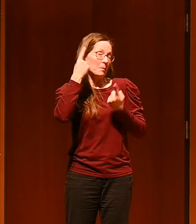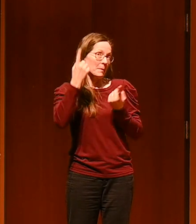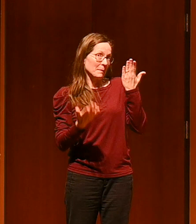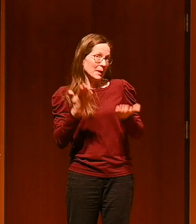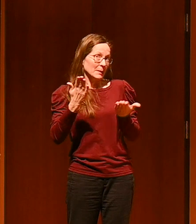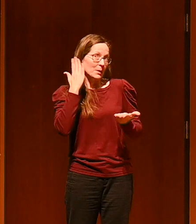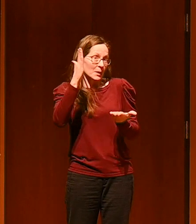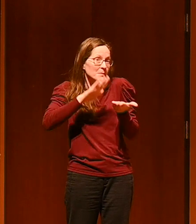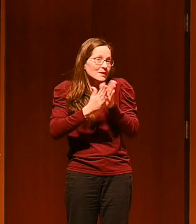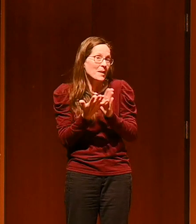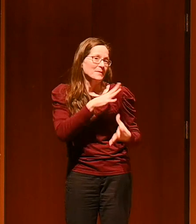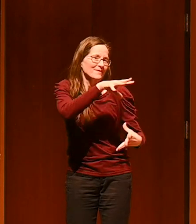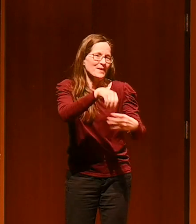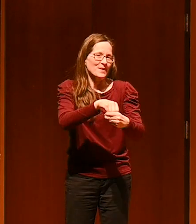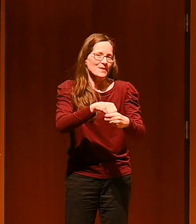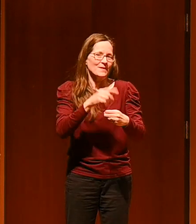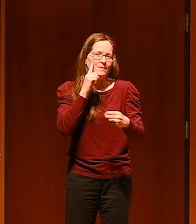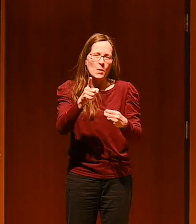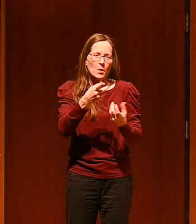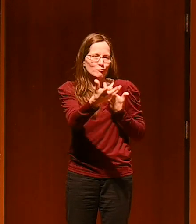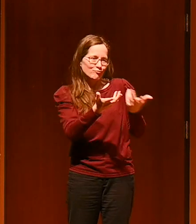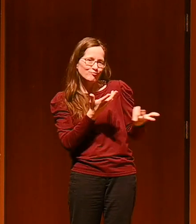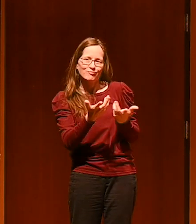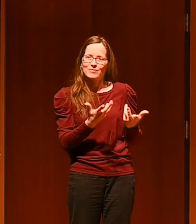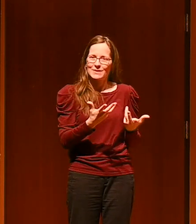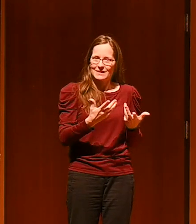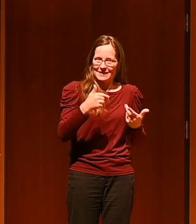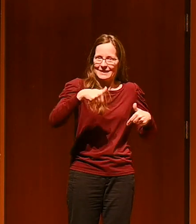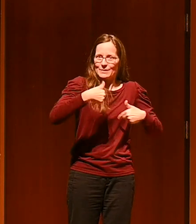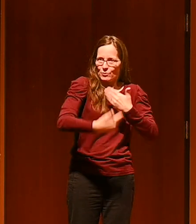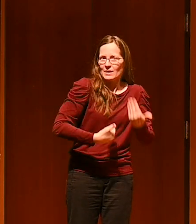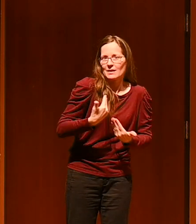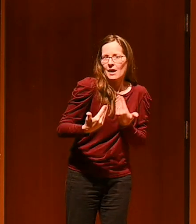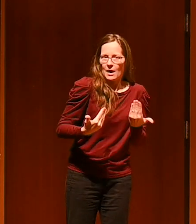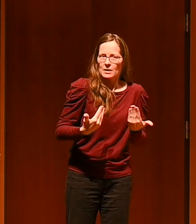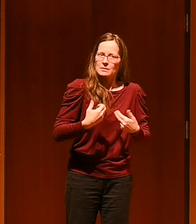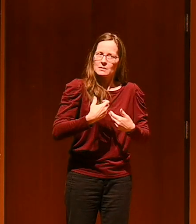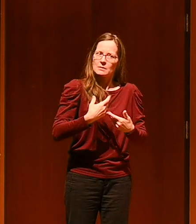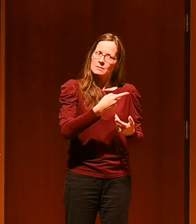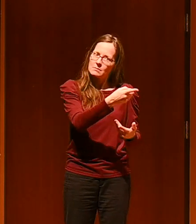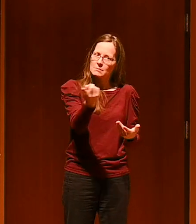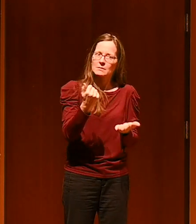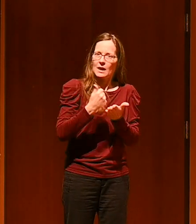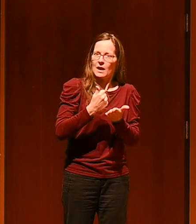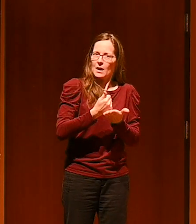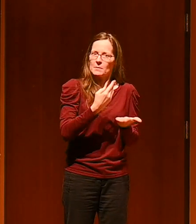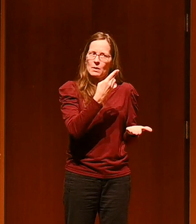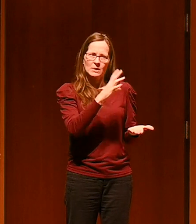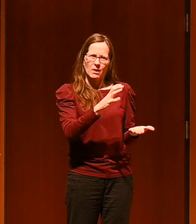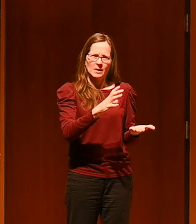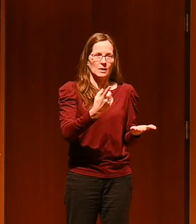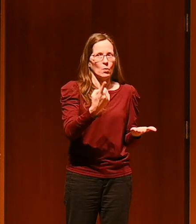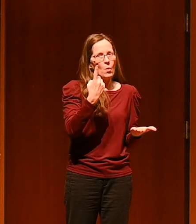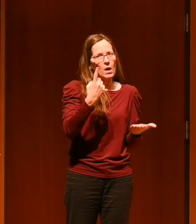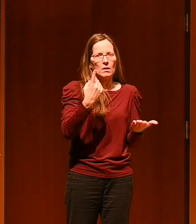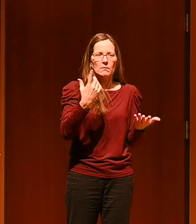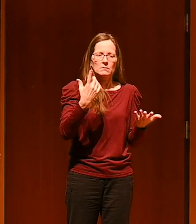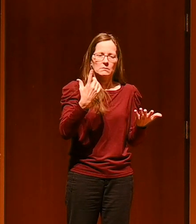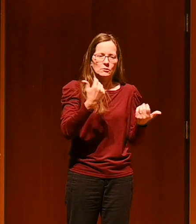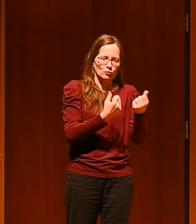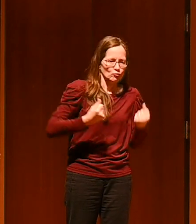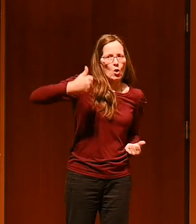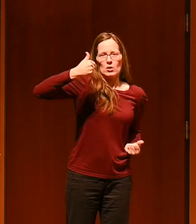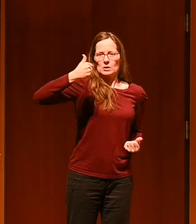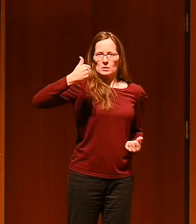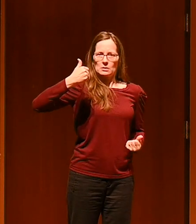in this process and making Howard County one of the strongest arts centers in Maryland. And I want to thank the steering committee for all